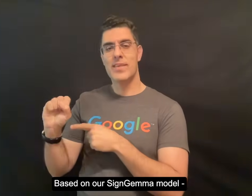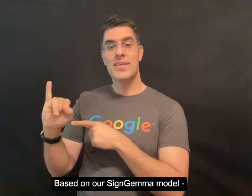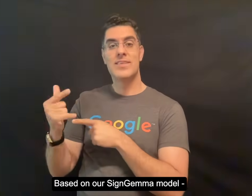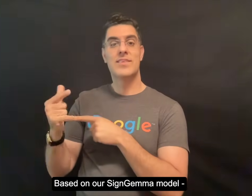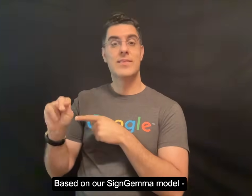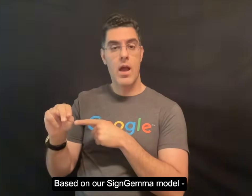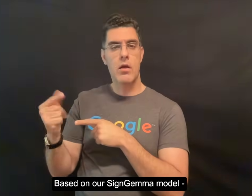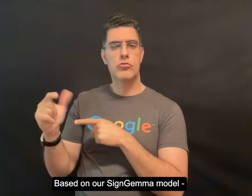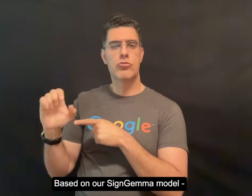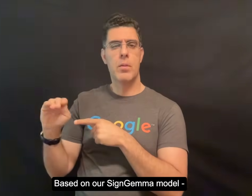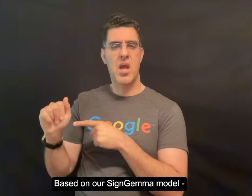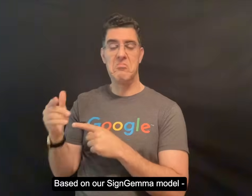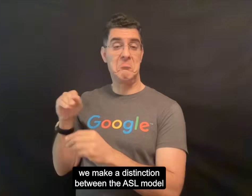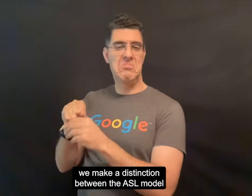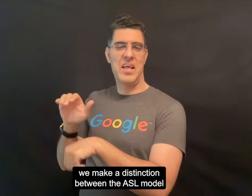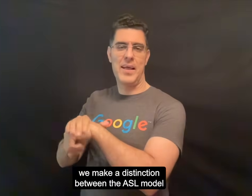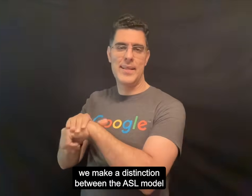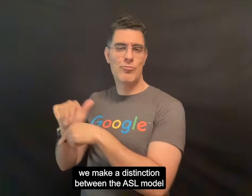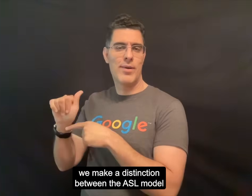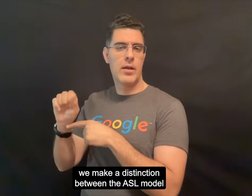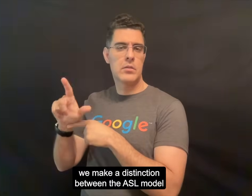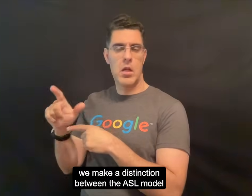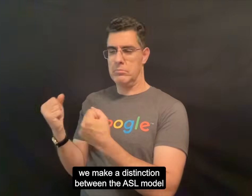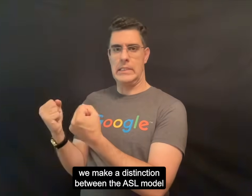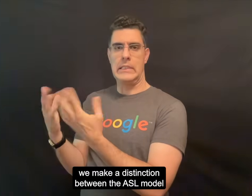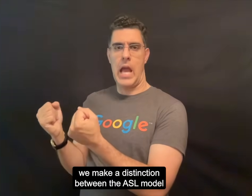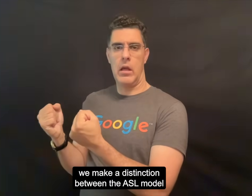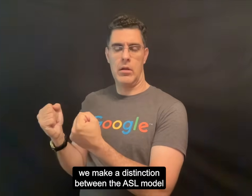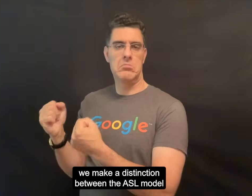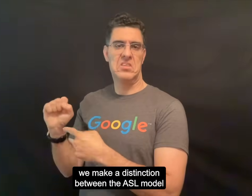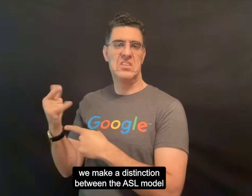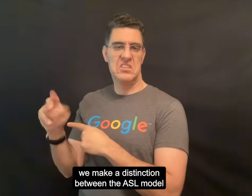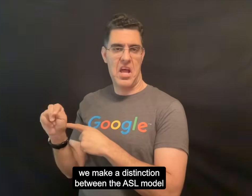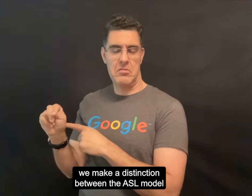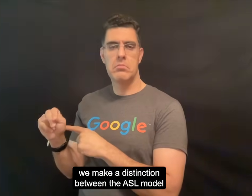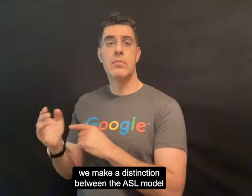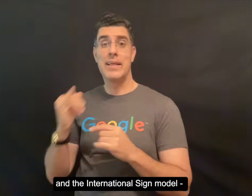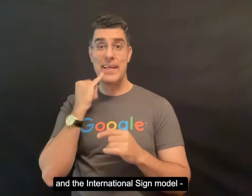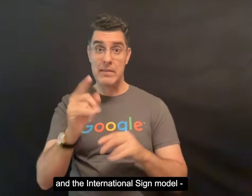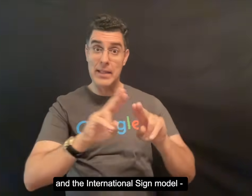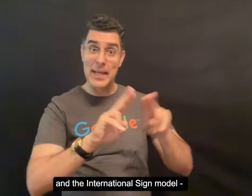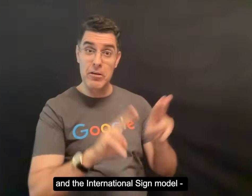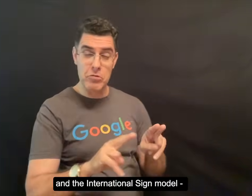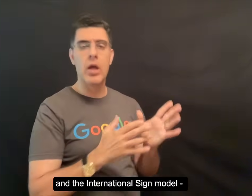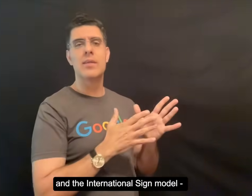we make a distinction between the ASL model and the International Sign